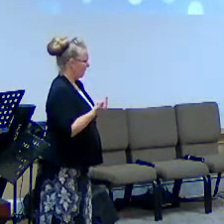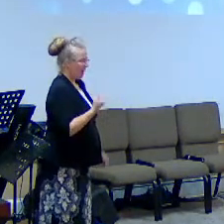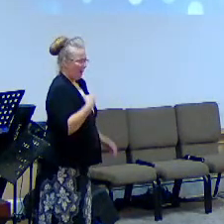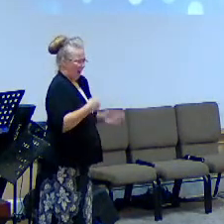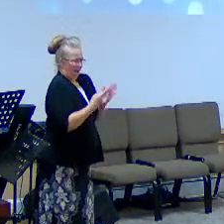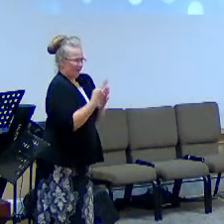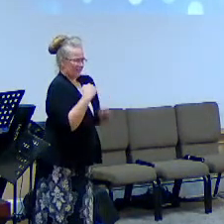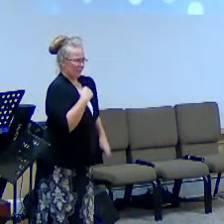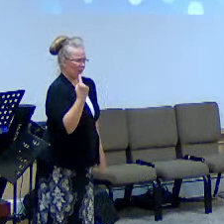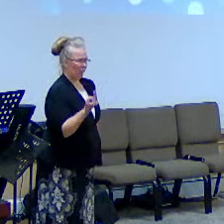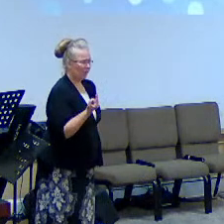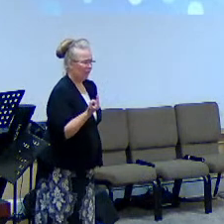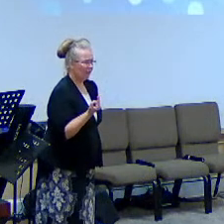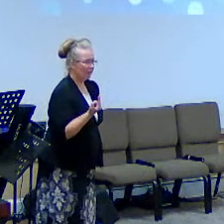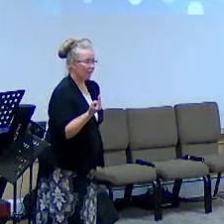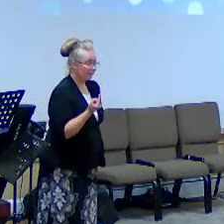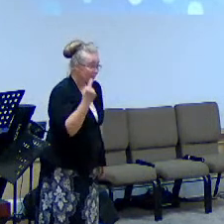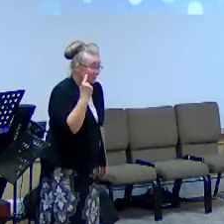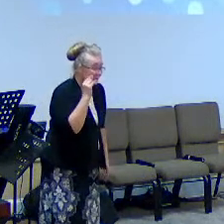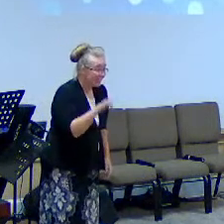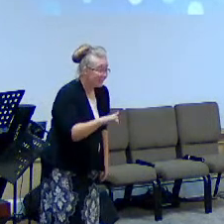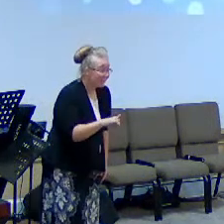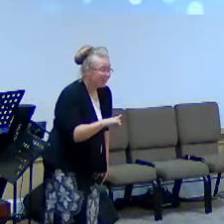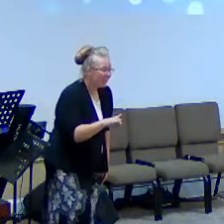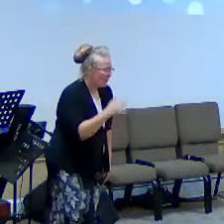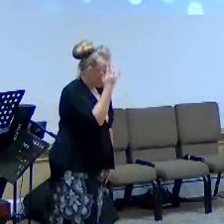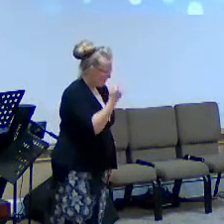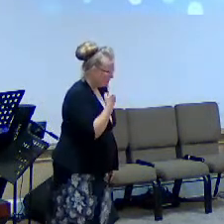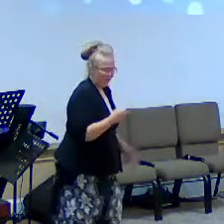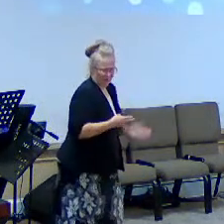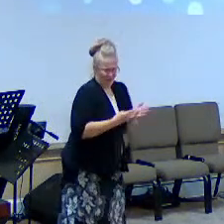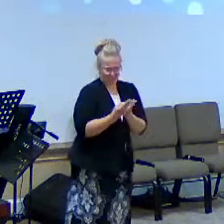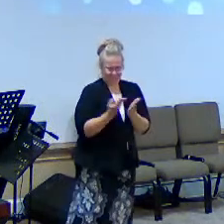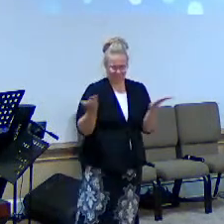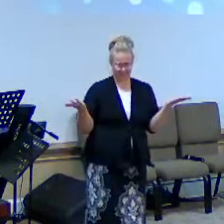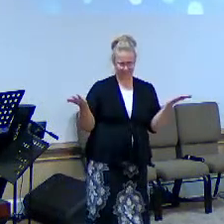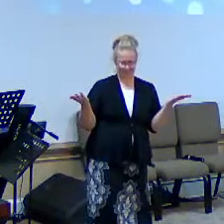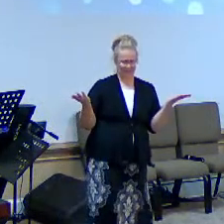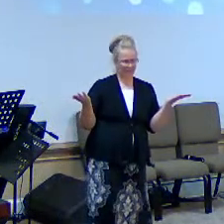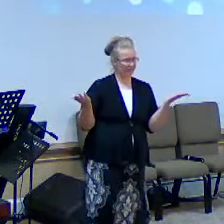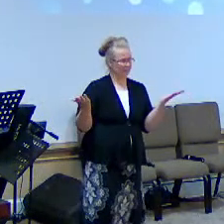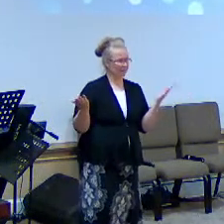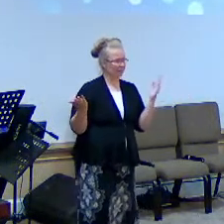being honest. Nobody's ever heard that. Why'd you have to say that? I'm just being honest.